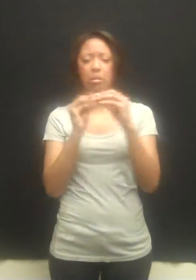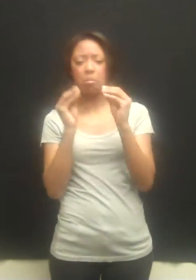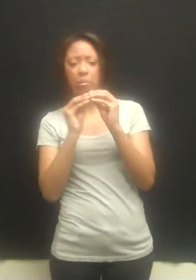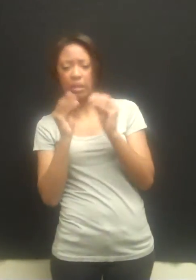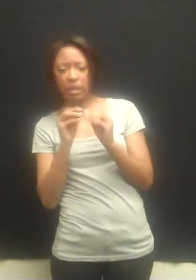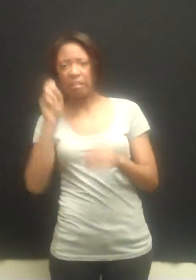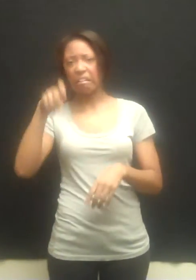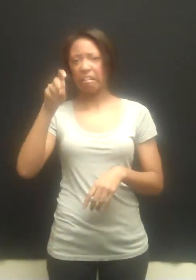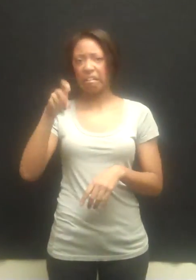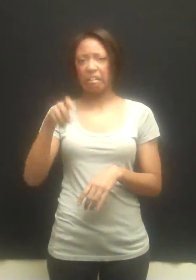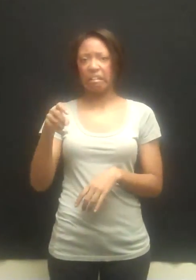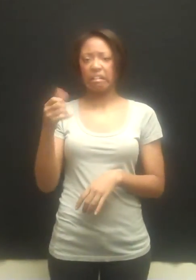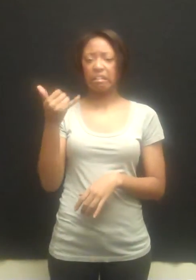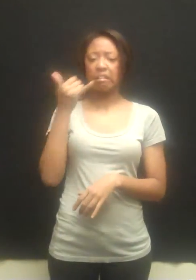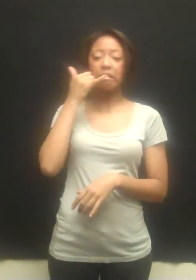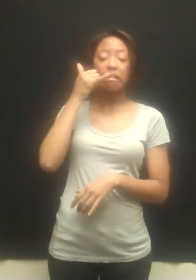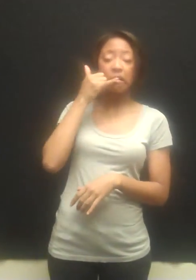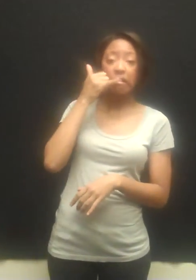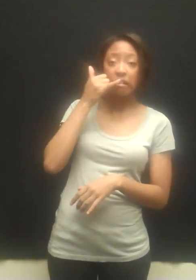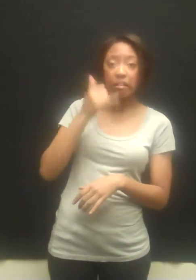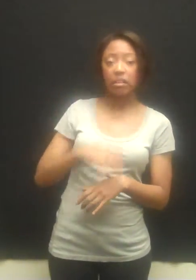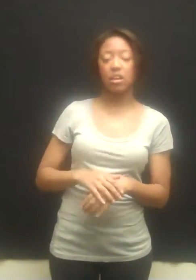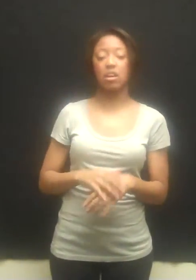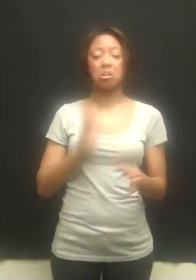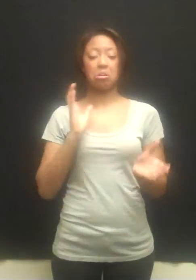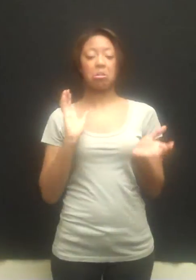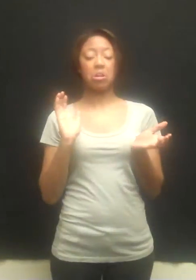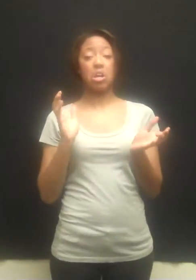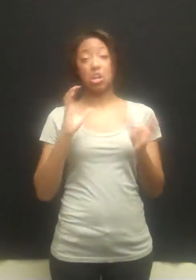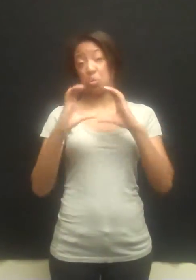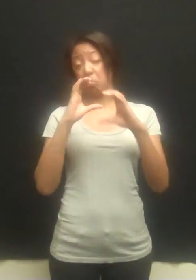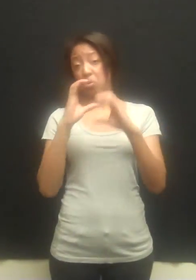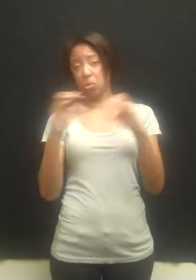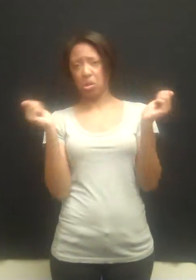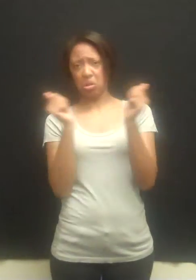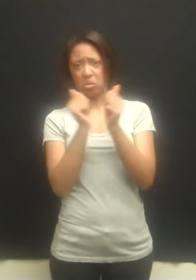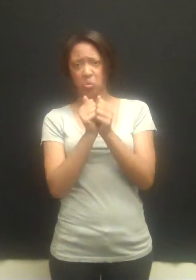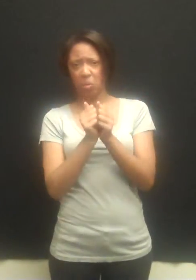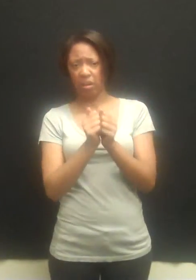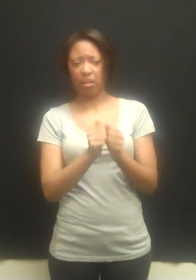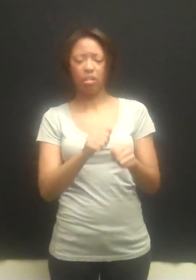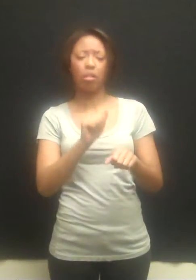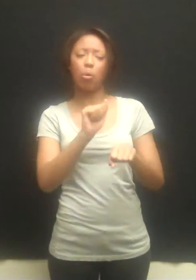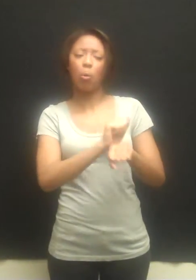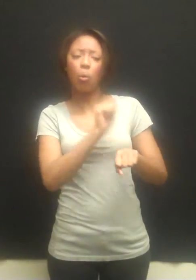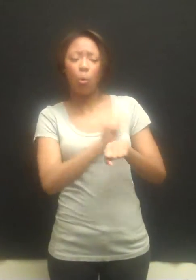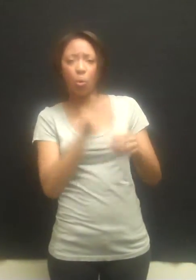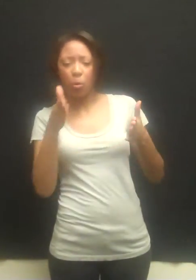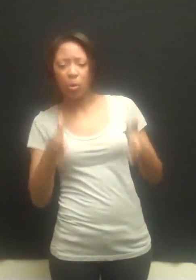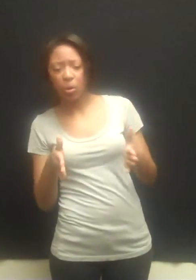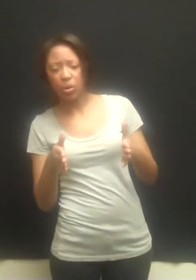Maybe communicating with your coworkers, as well as being involved in different trainings, such as we have listed here.